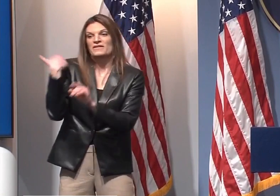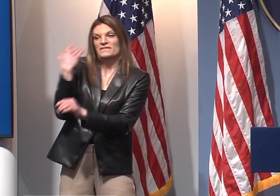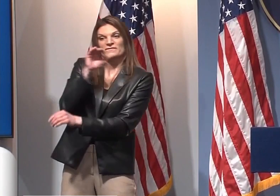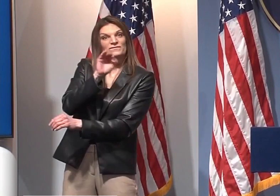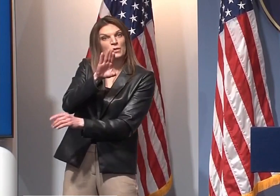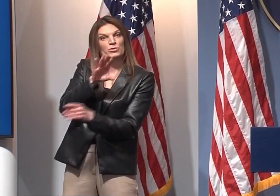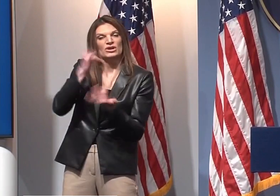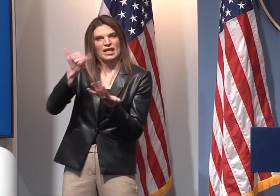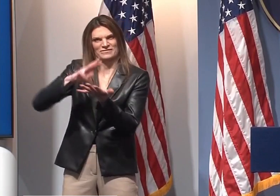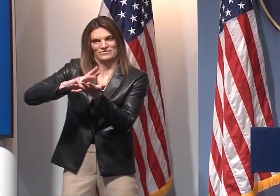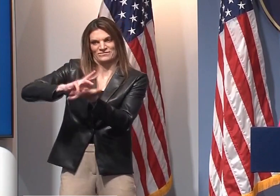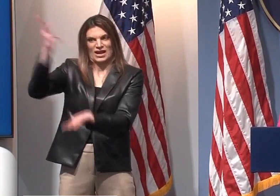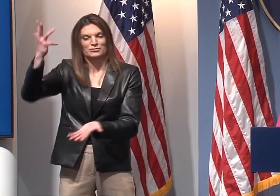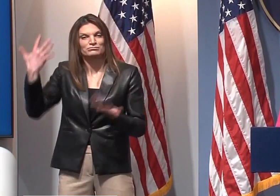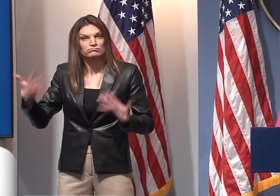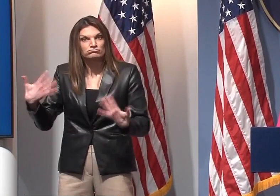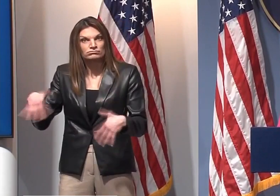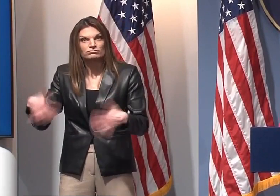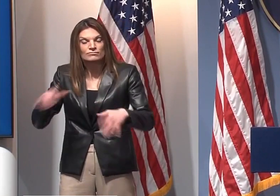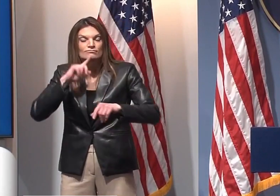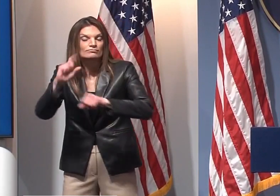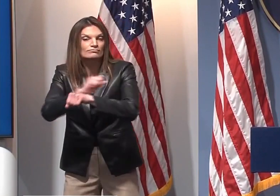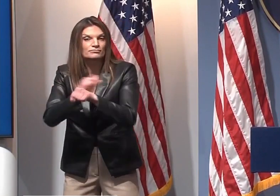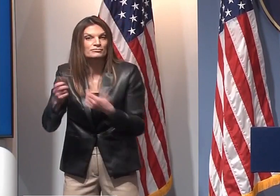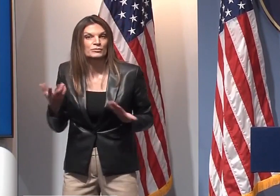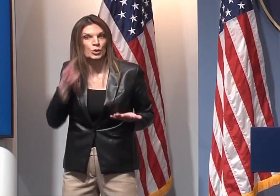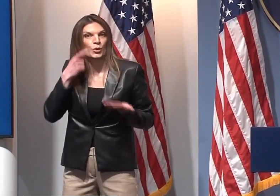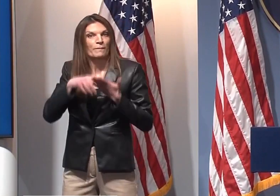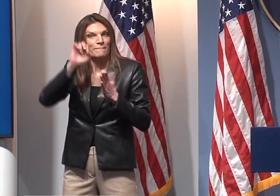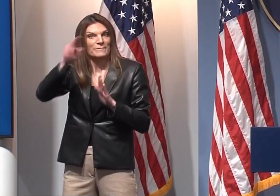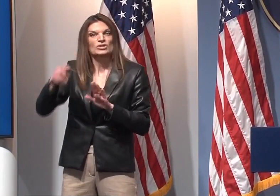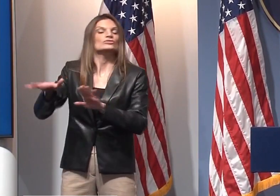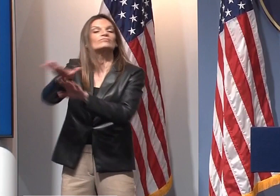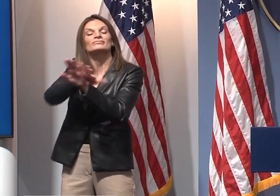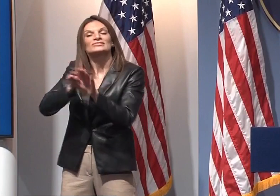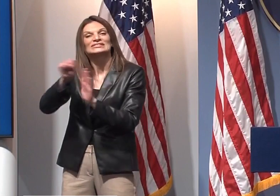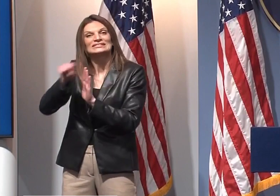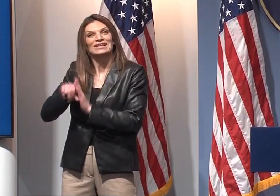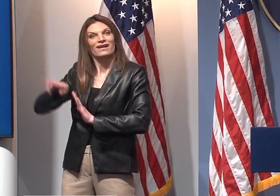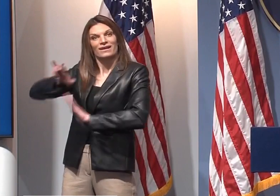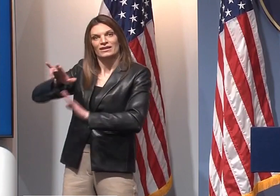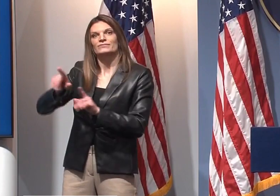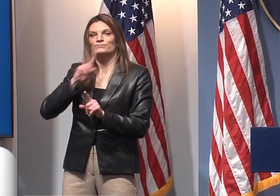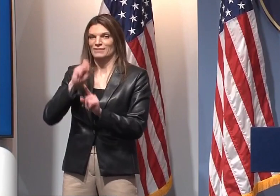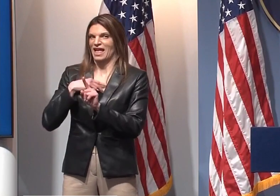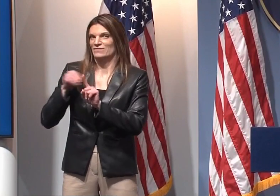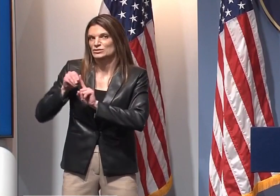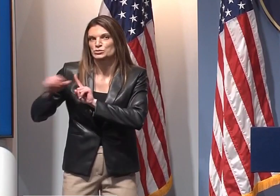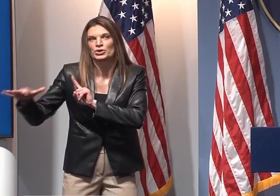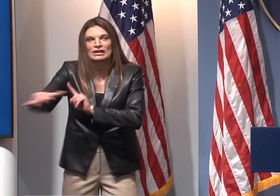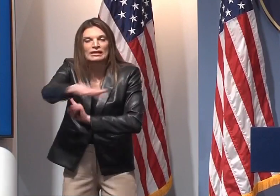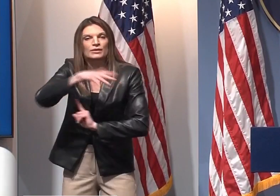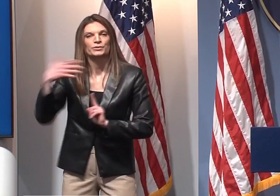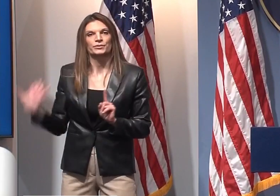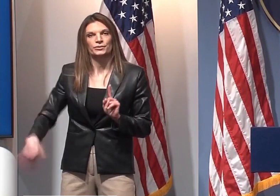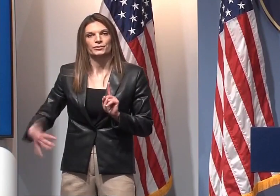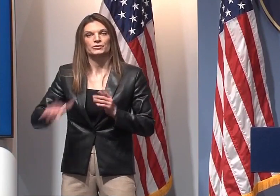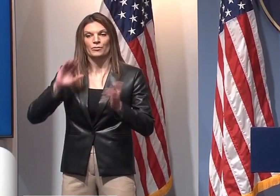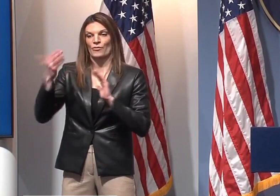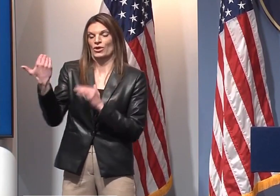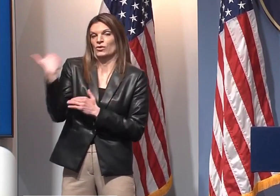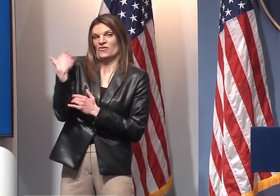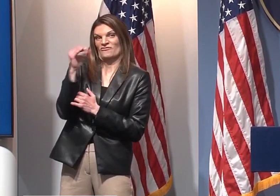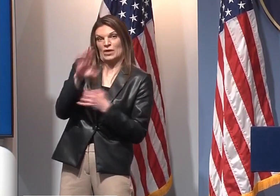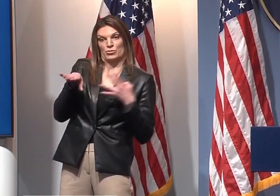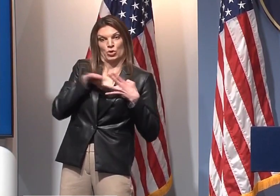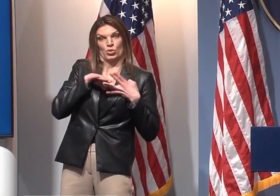broad community spread. The percent of tests that are coming back positive is around 18%, five times where we were in the middle